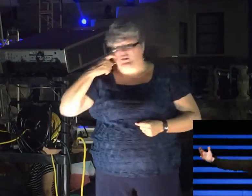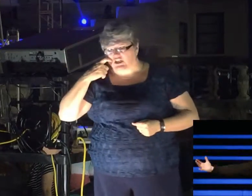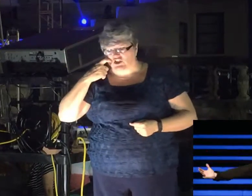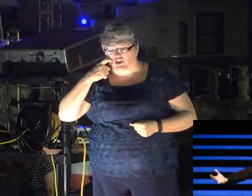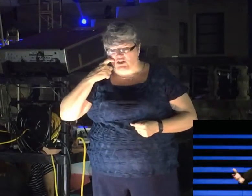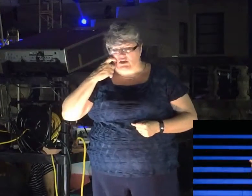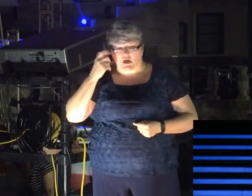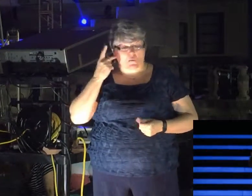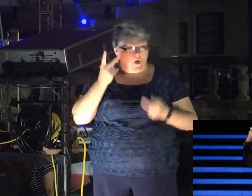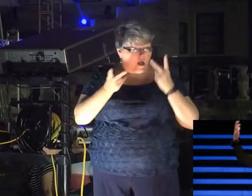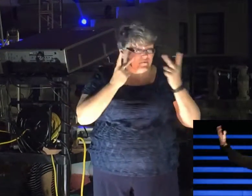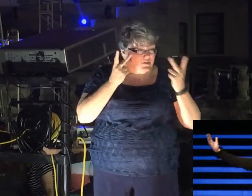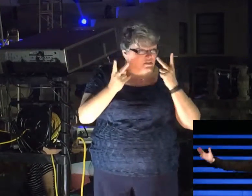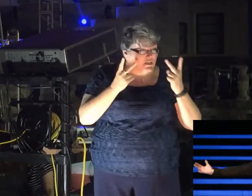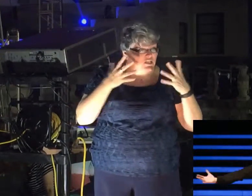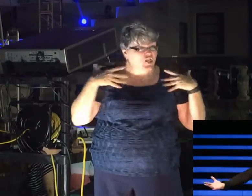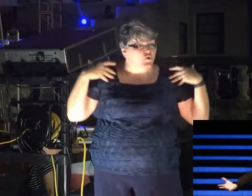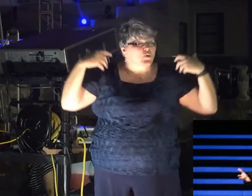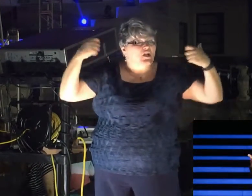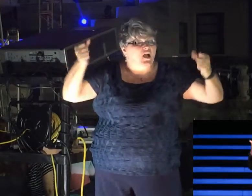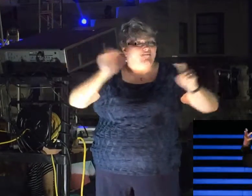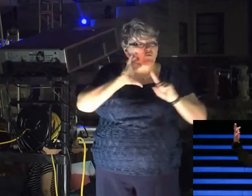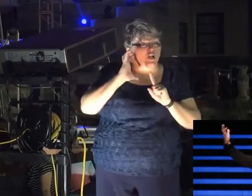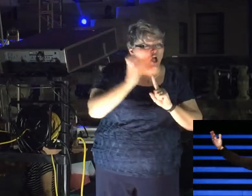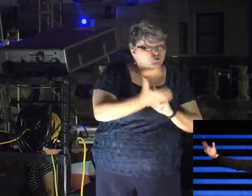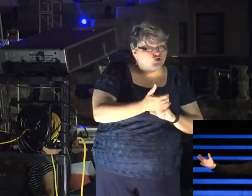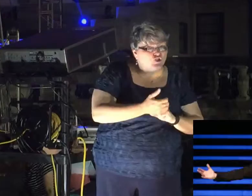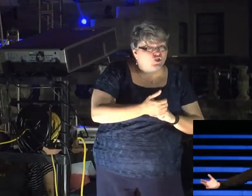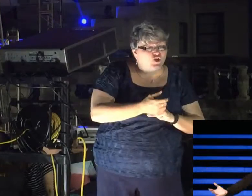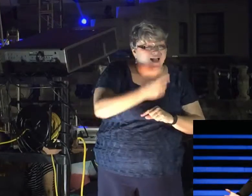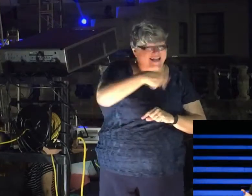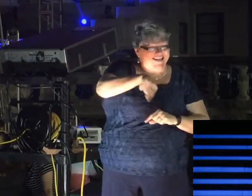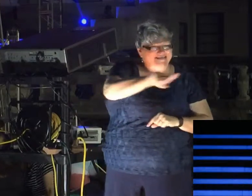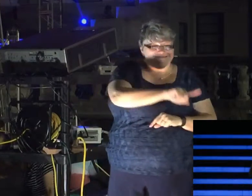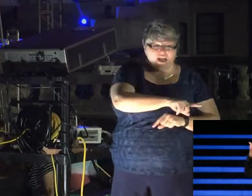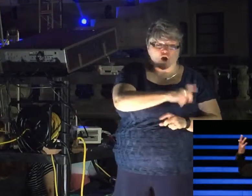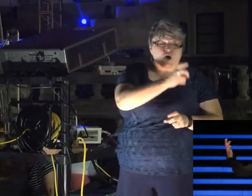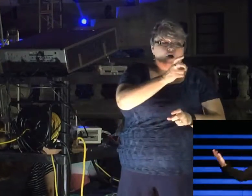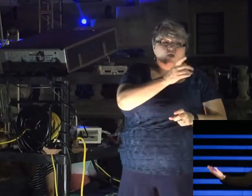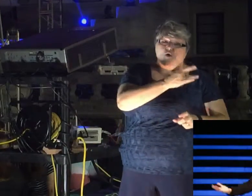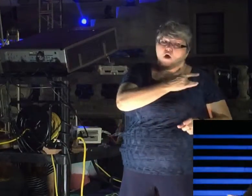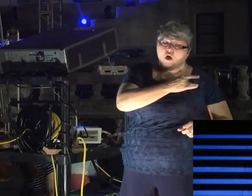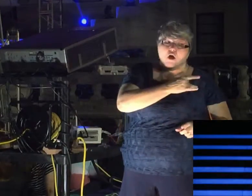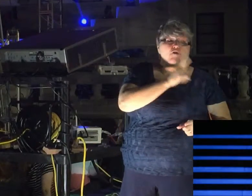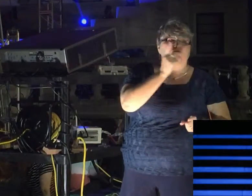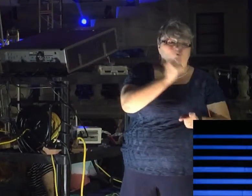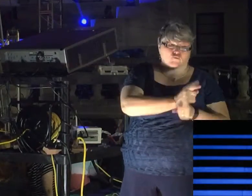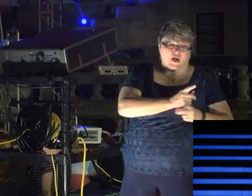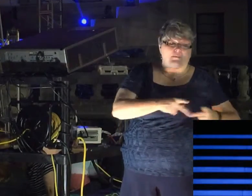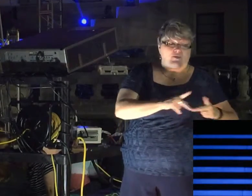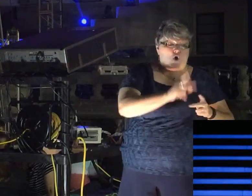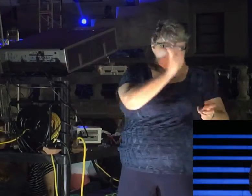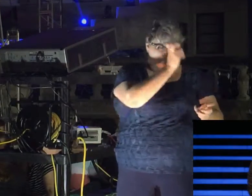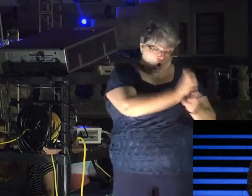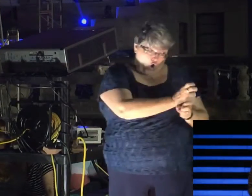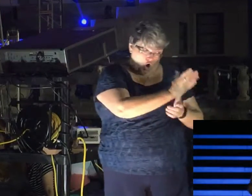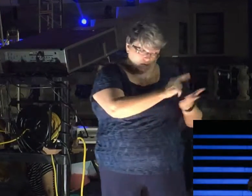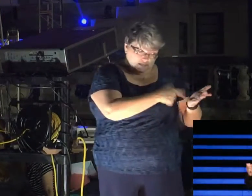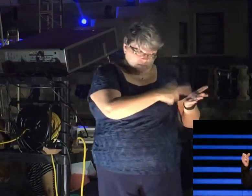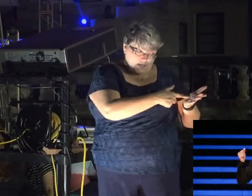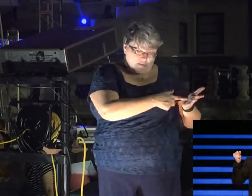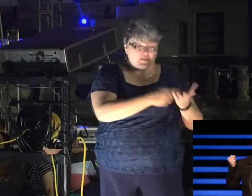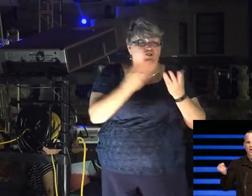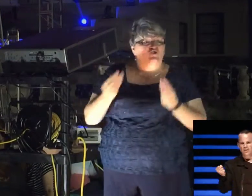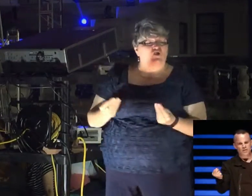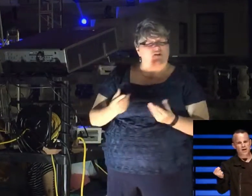addiction. And what I've found in the recovery culture is that they are hard in the right places and soft in